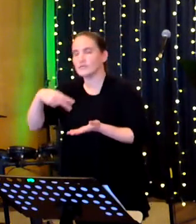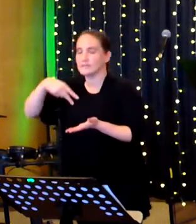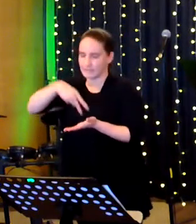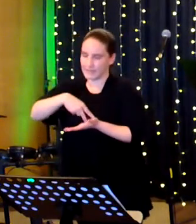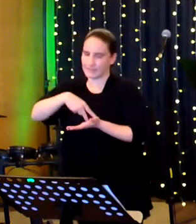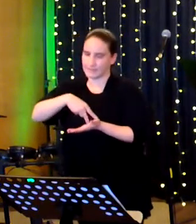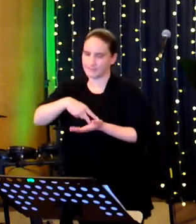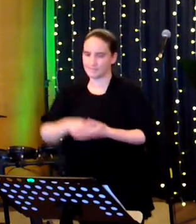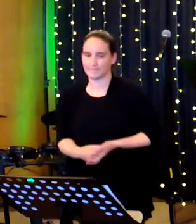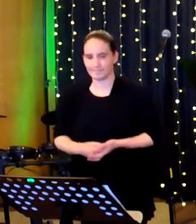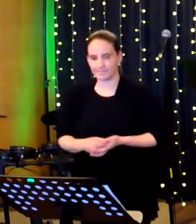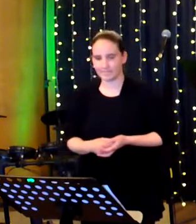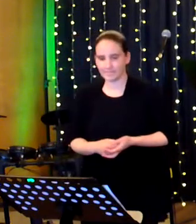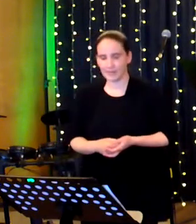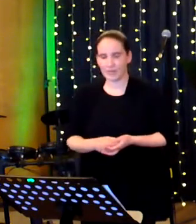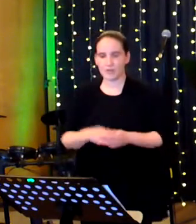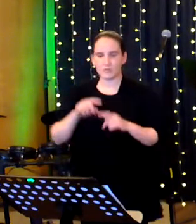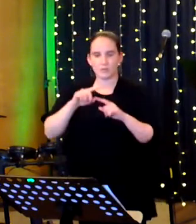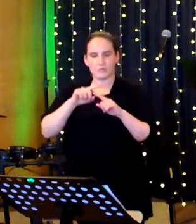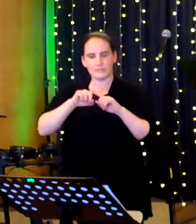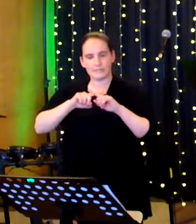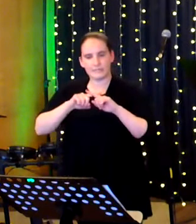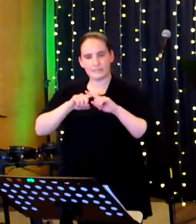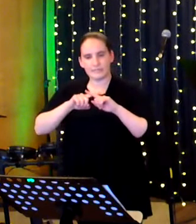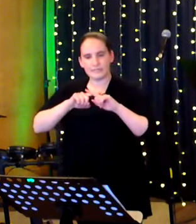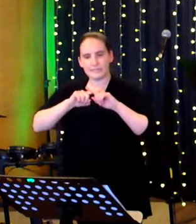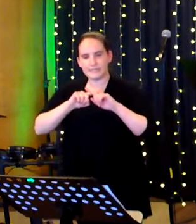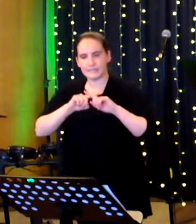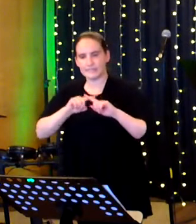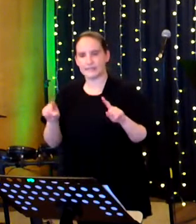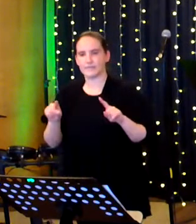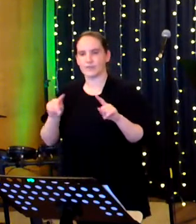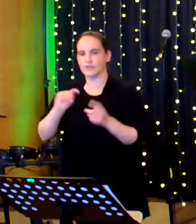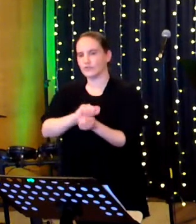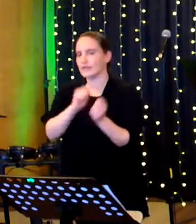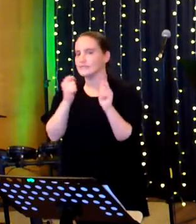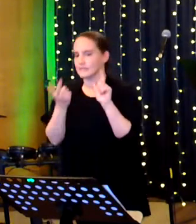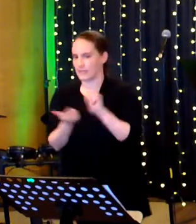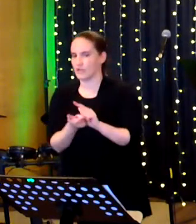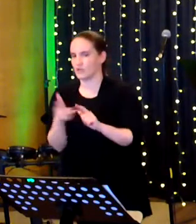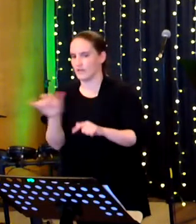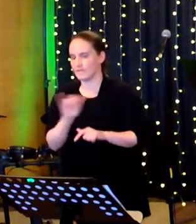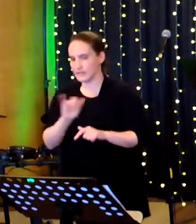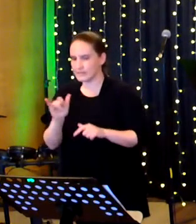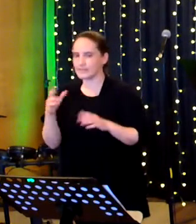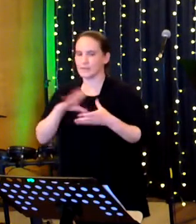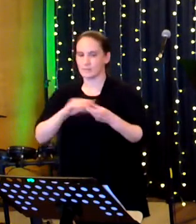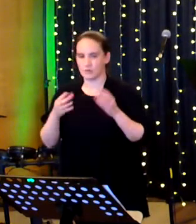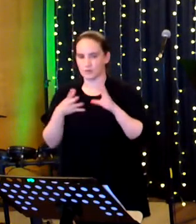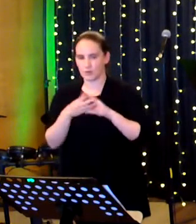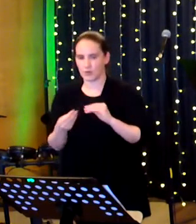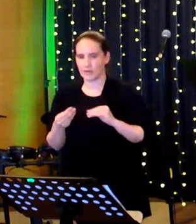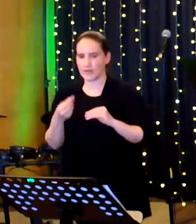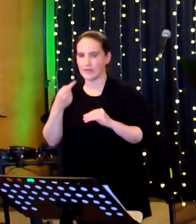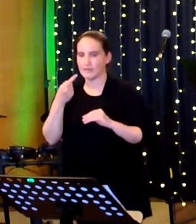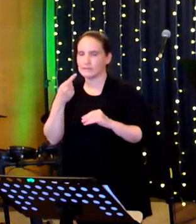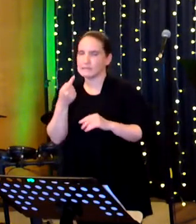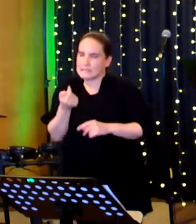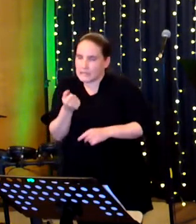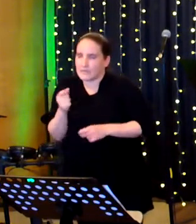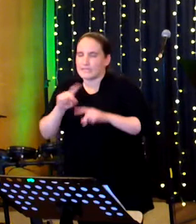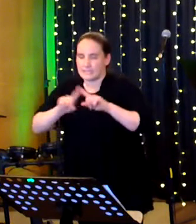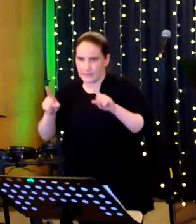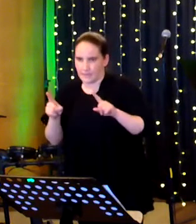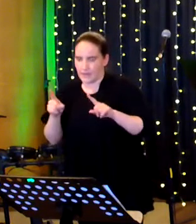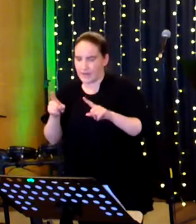New International Version. But the New Living Translation says in verses 10 and 11, just then a hand